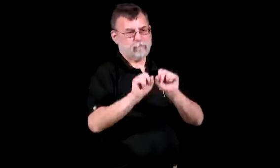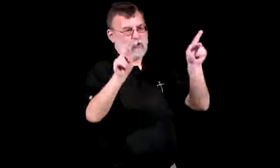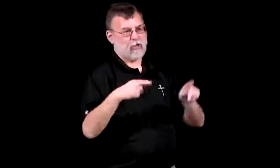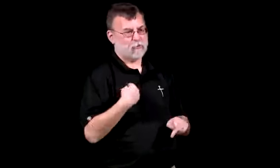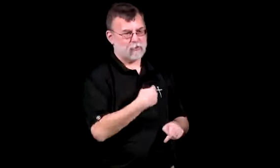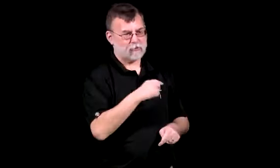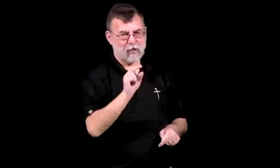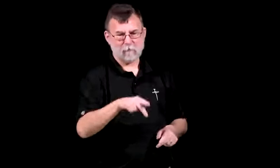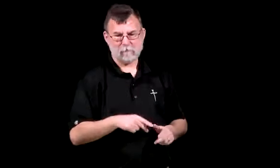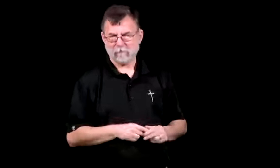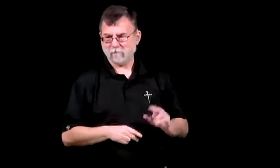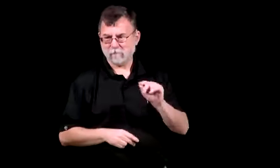But nothing can break us up